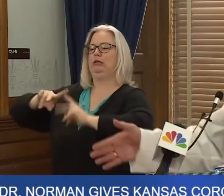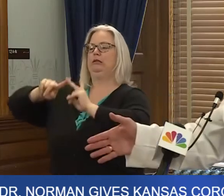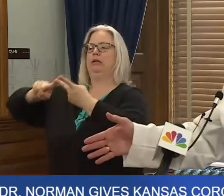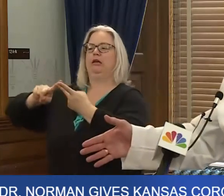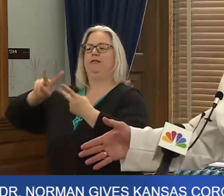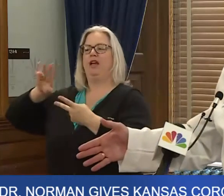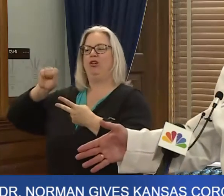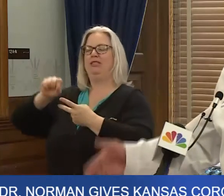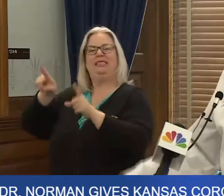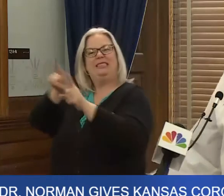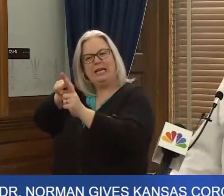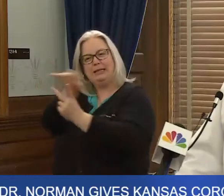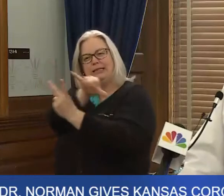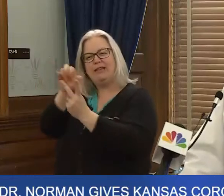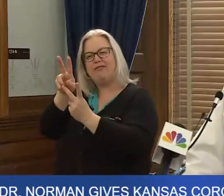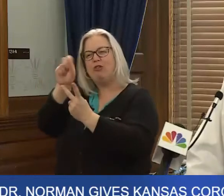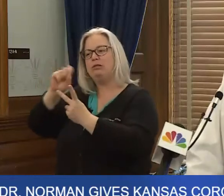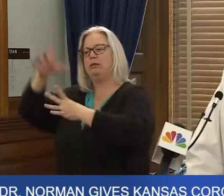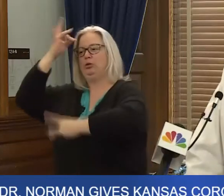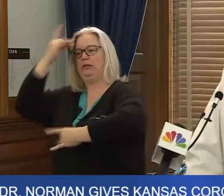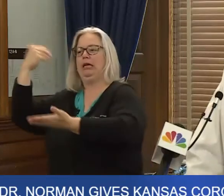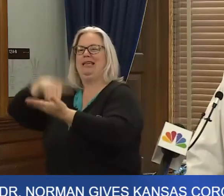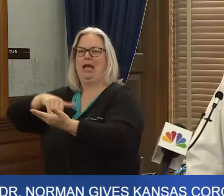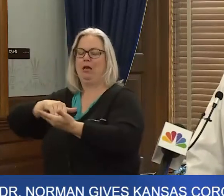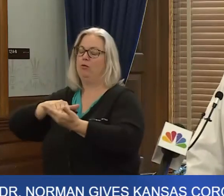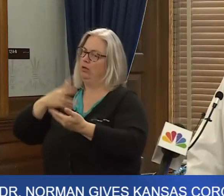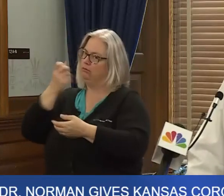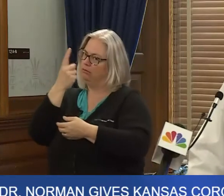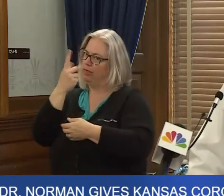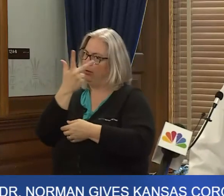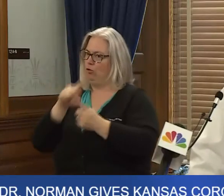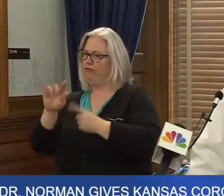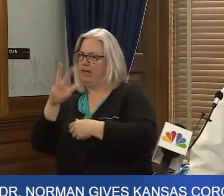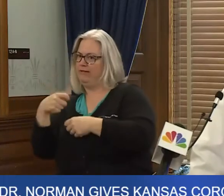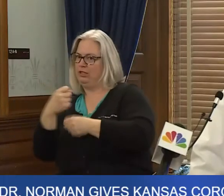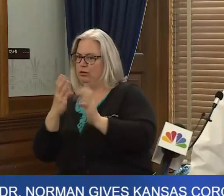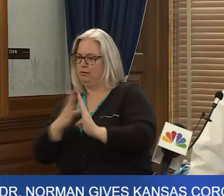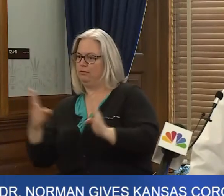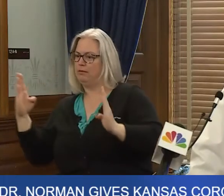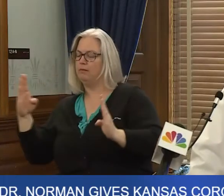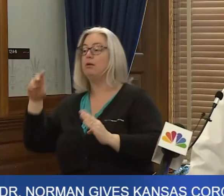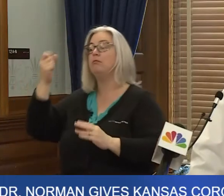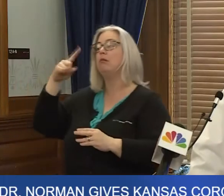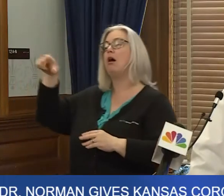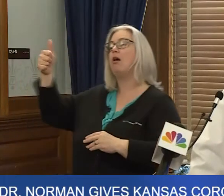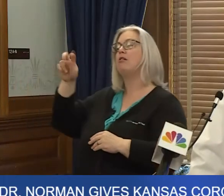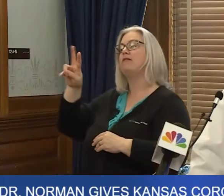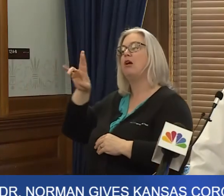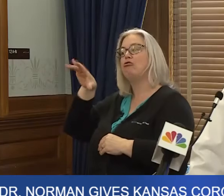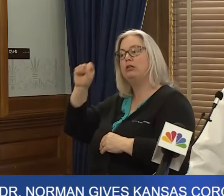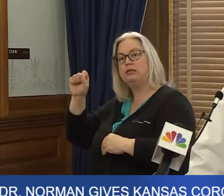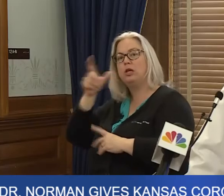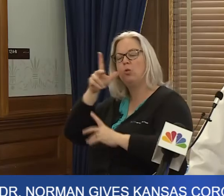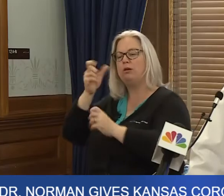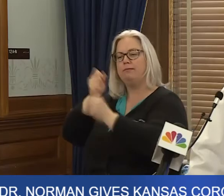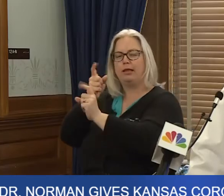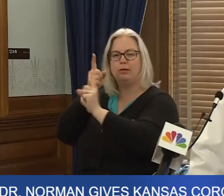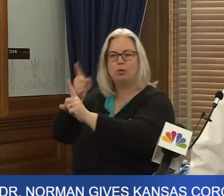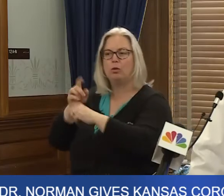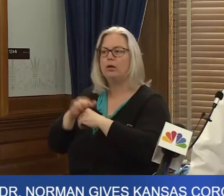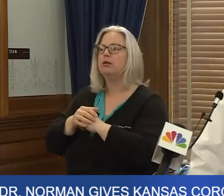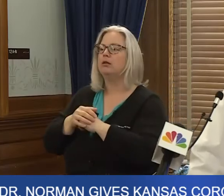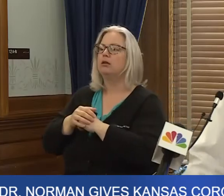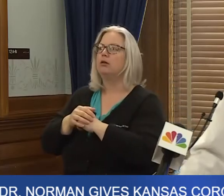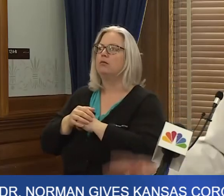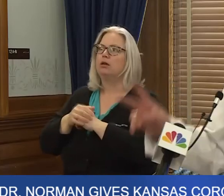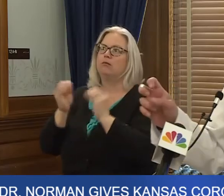3 to 5 year period of time. Now, there are other viral illnesses, though. I will make the point that there can